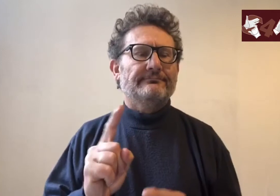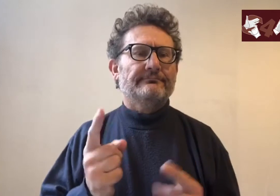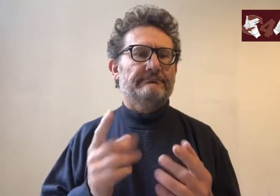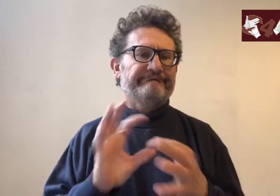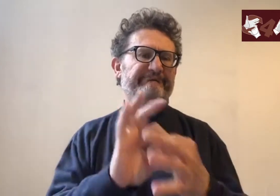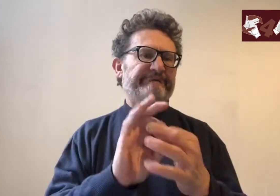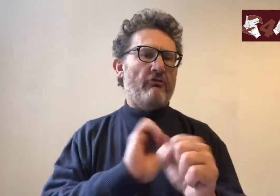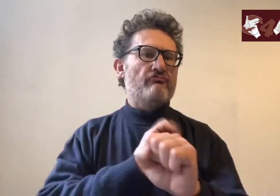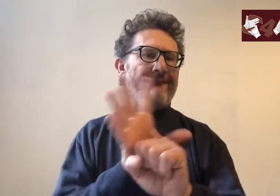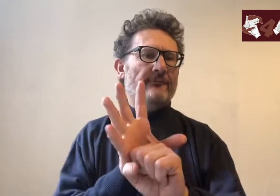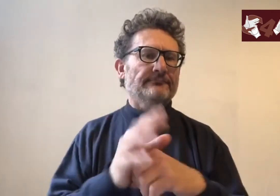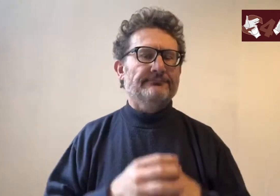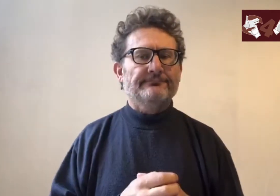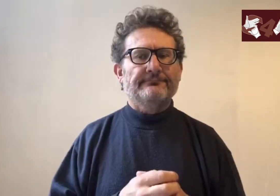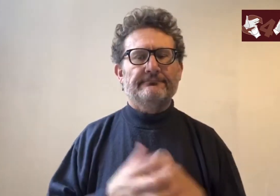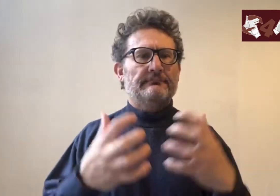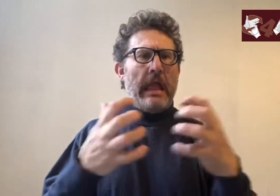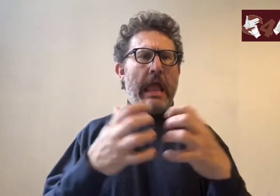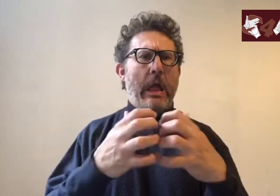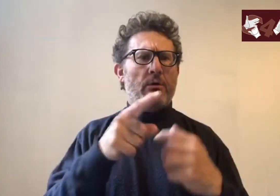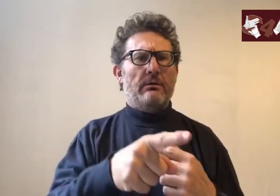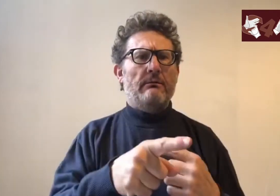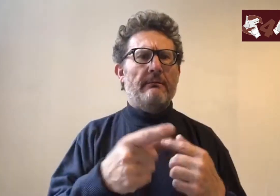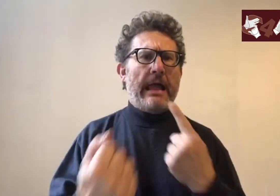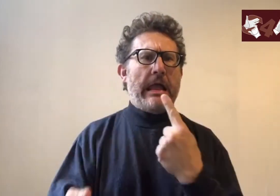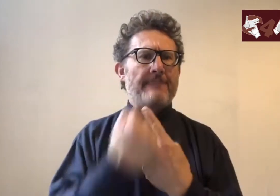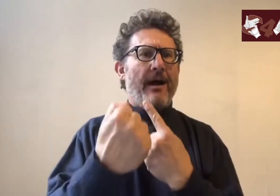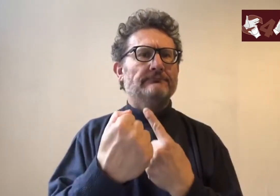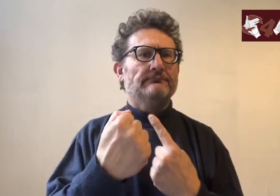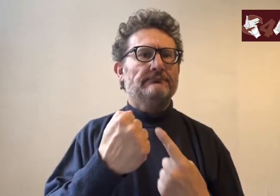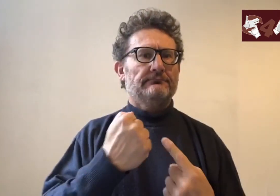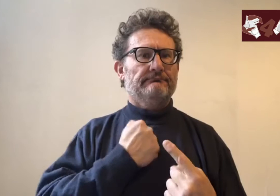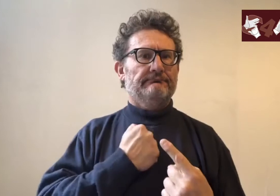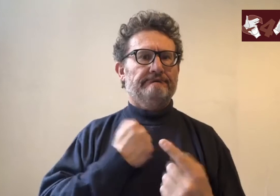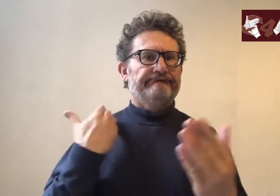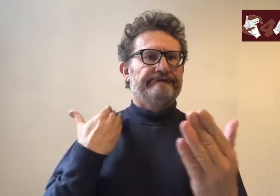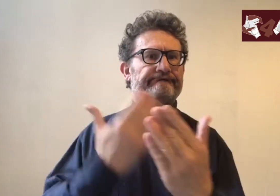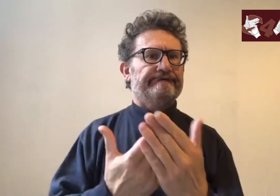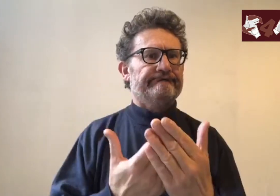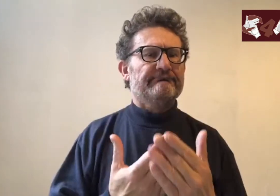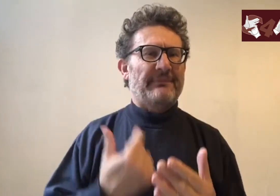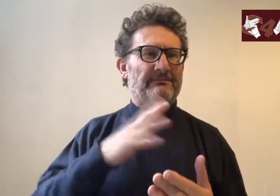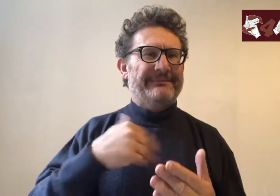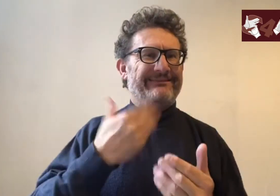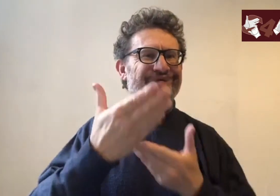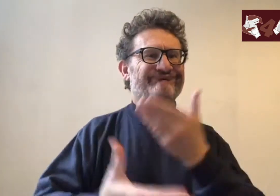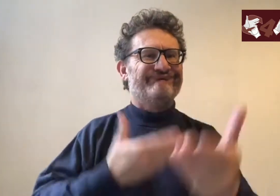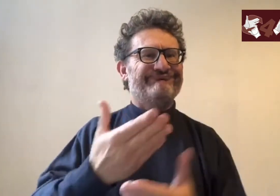In this video, I'd like to look specifically at the issues around the coronavirus and the impact that that's had on me of